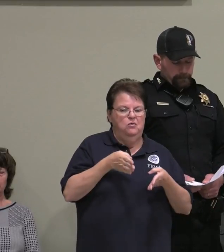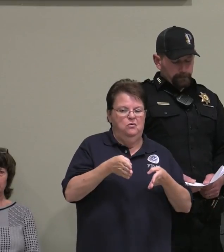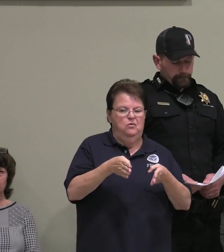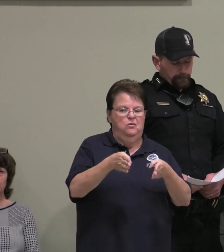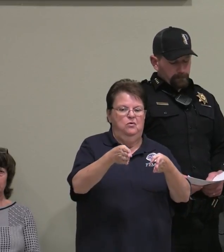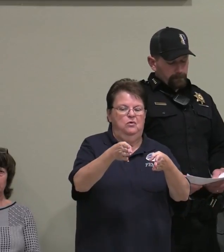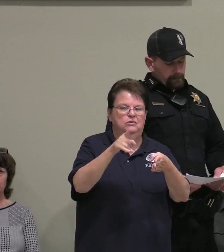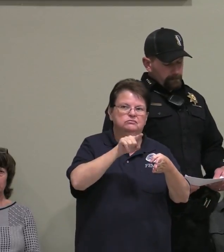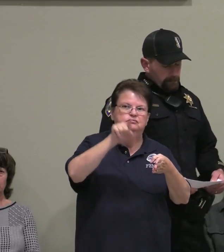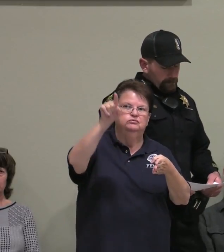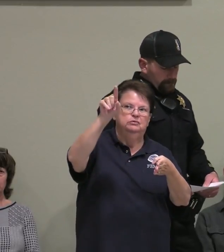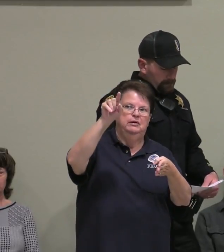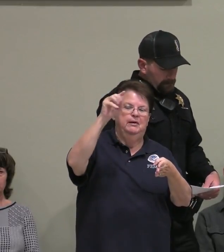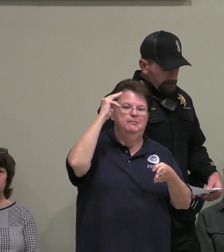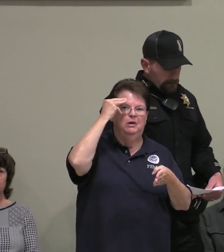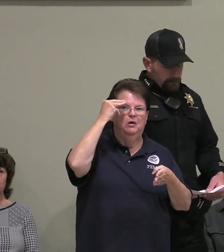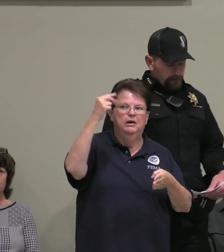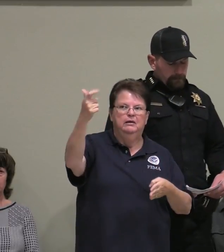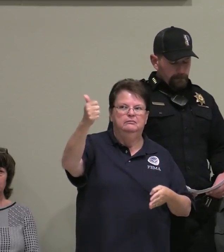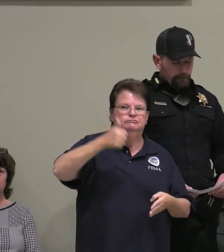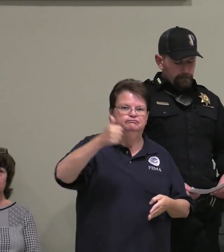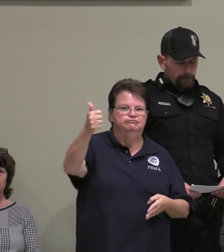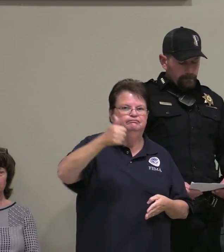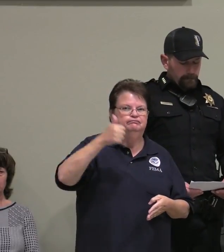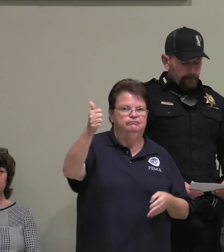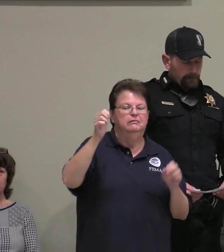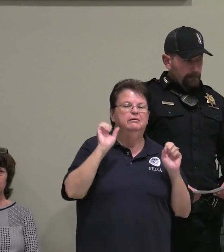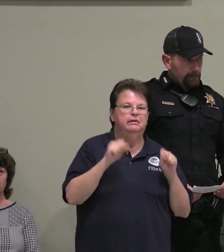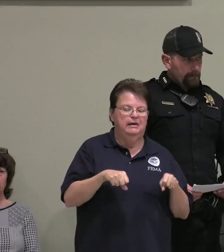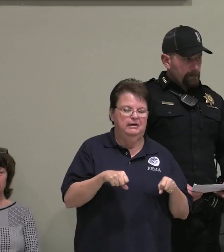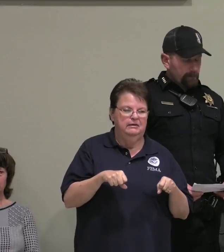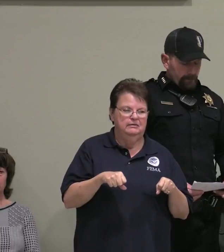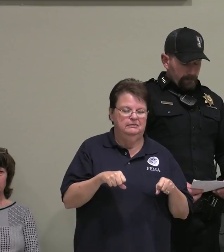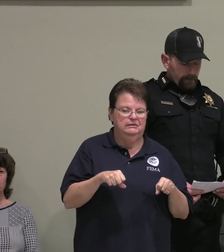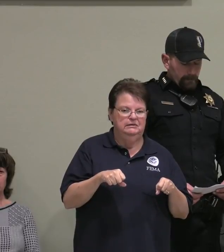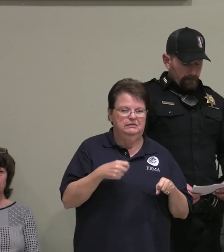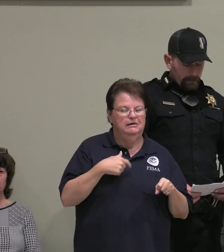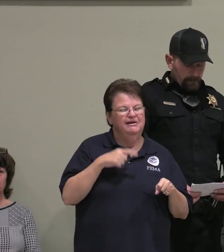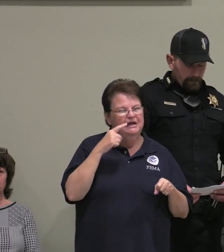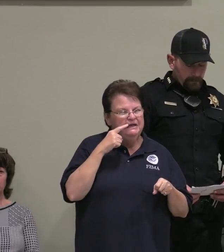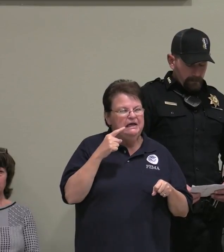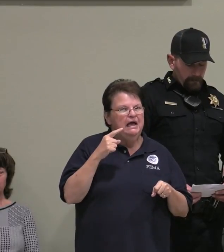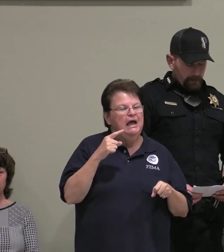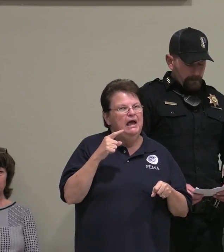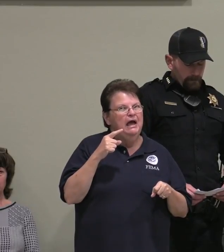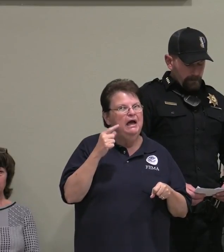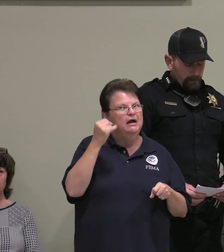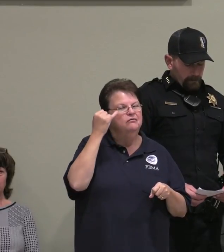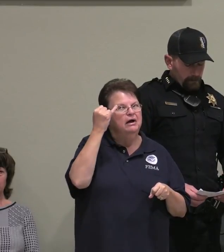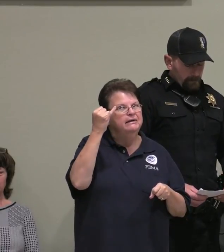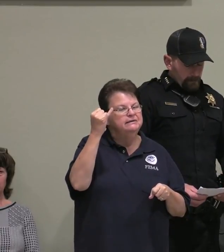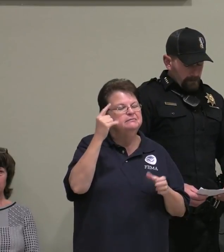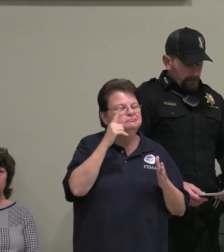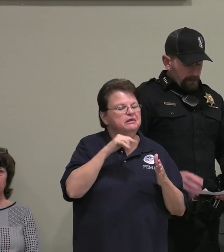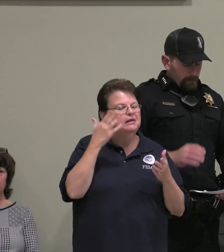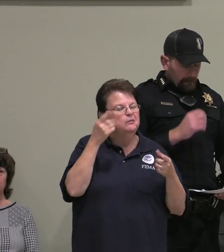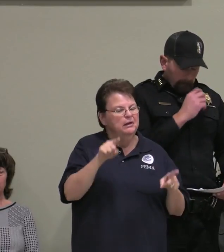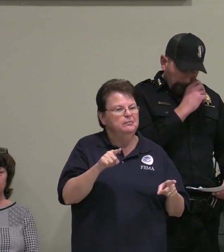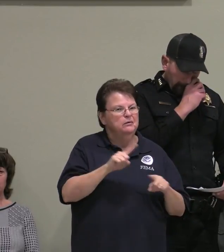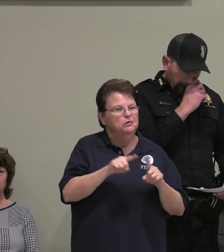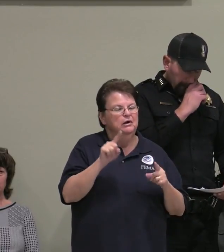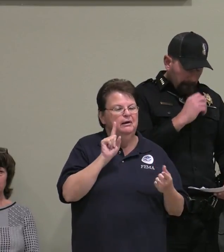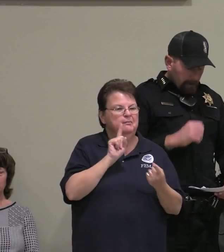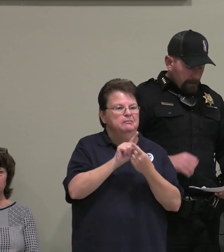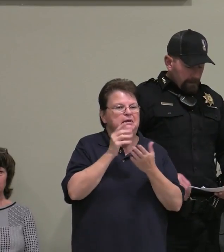access Miguelia through the Pence Road corridor. I have a high degree of optimism. We're going to meet again tomorrow morning at 8 o'clock